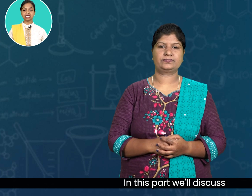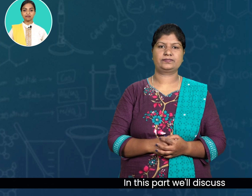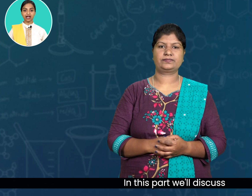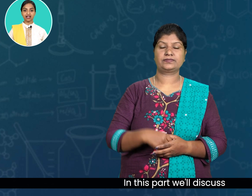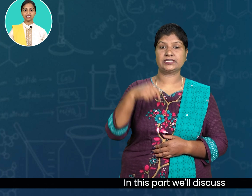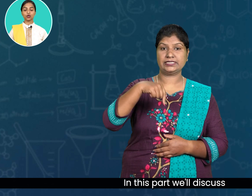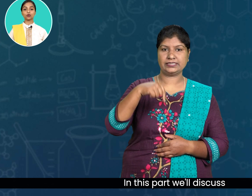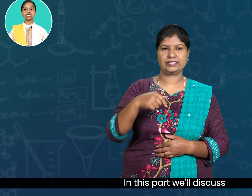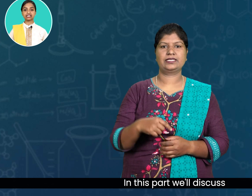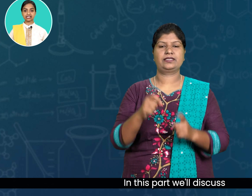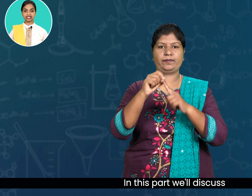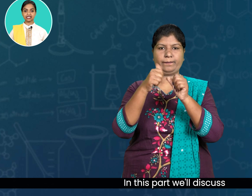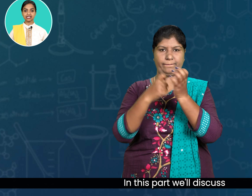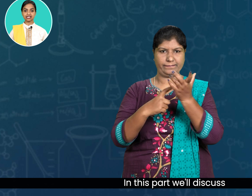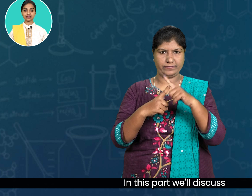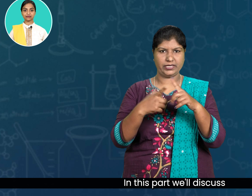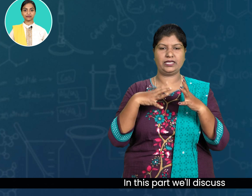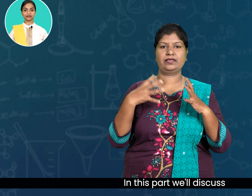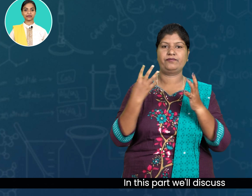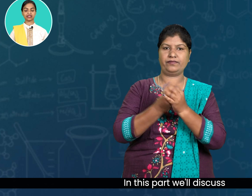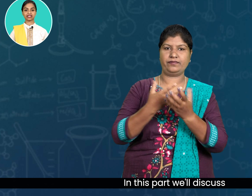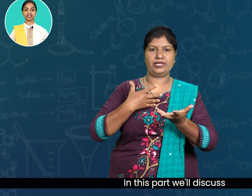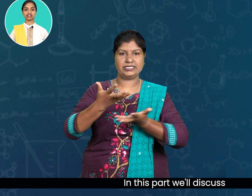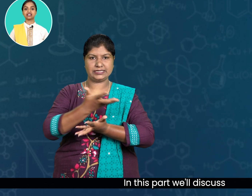In this part, we'll discuss